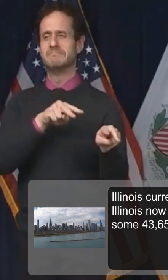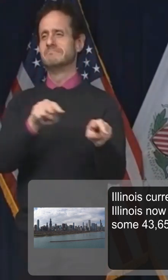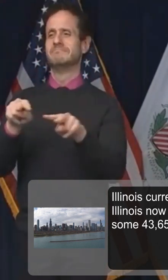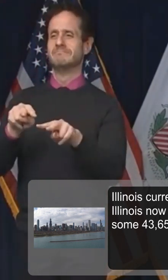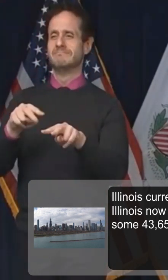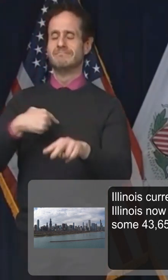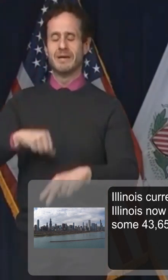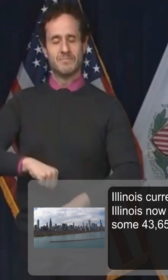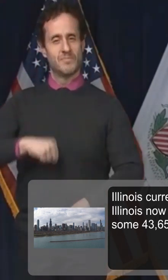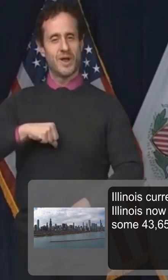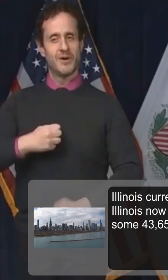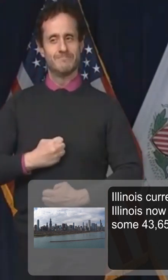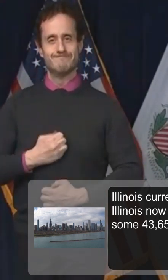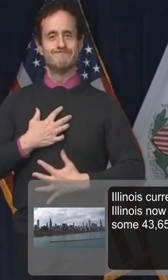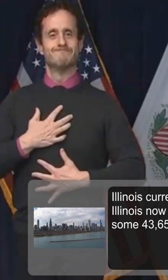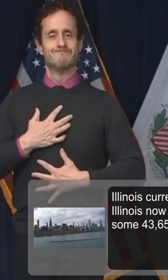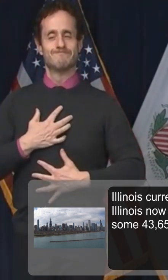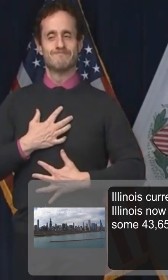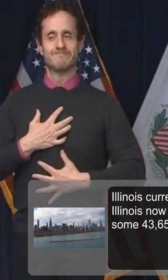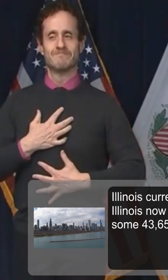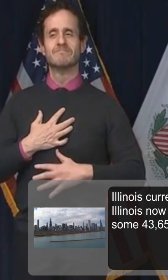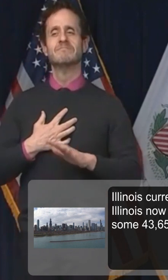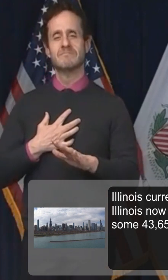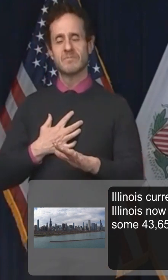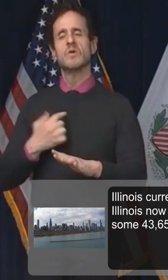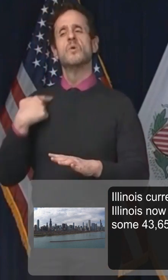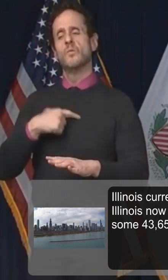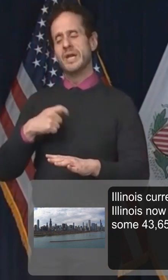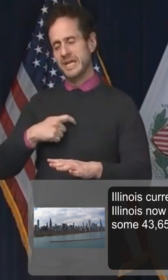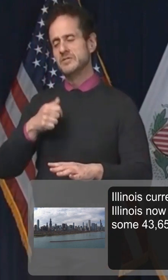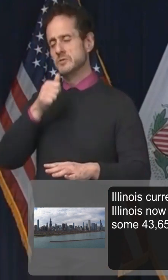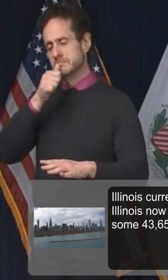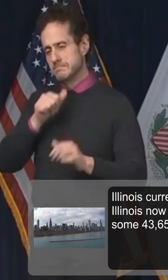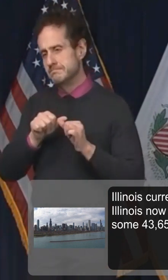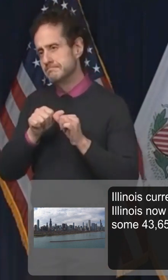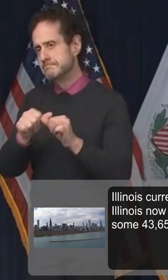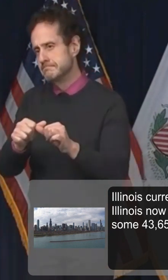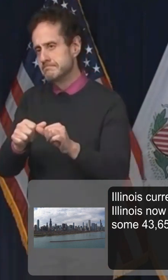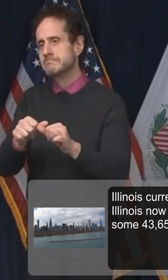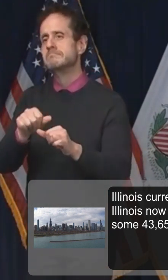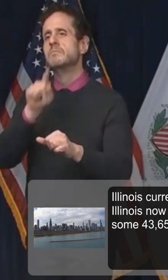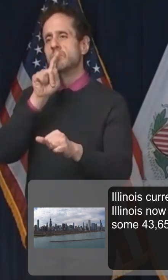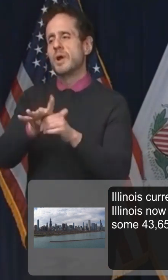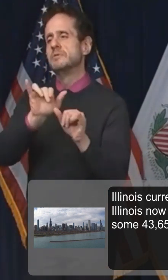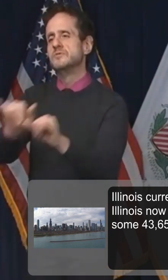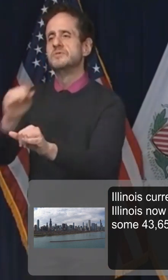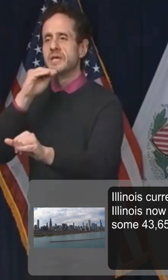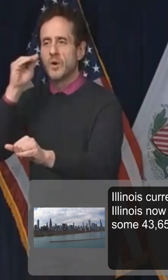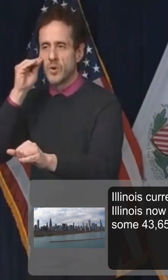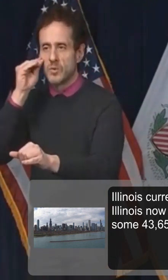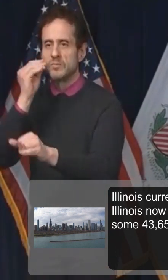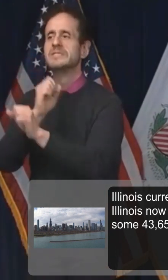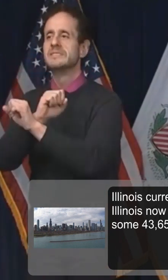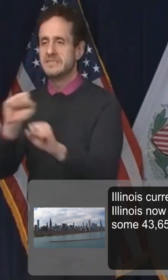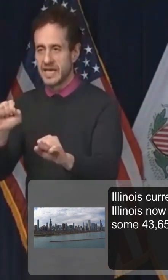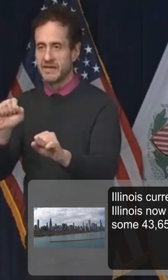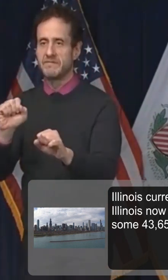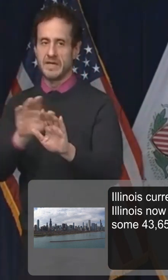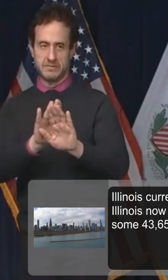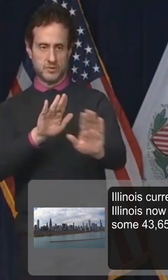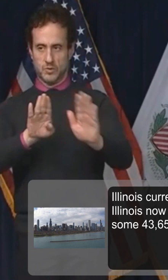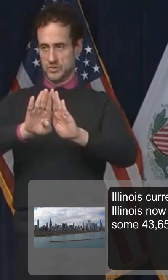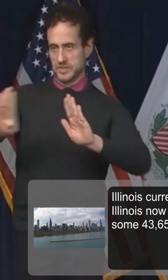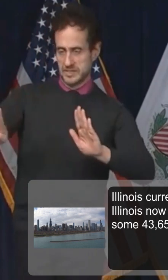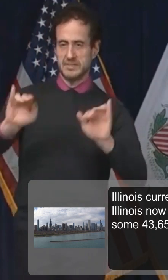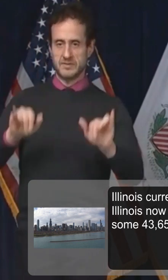while longer, we must all commit to staying home, staying safe, and practicing social distancing to stay healthy. Every one of